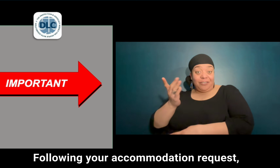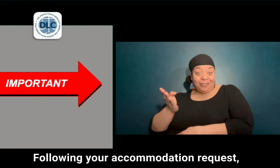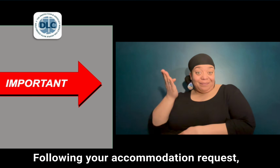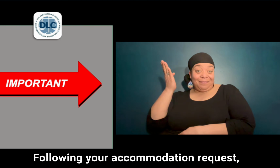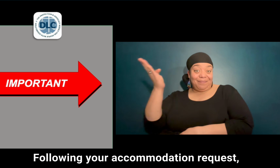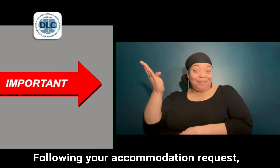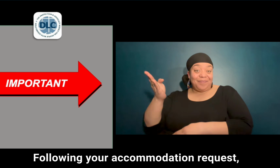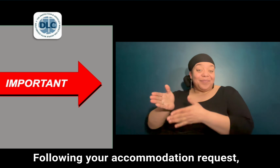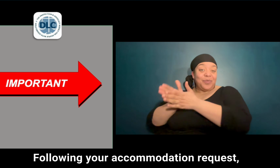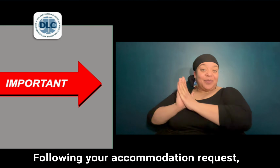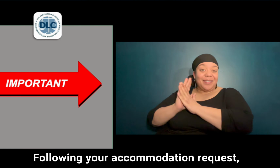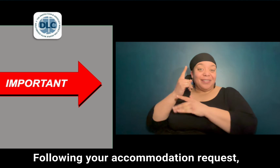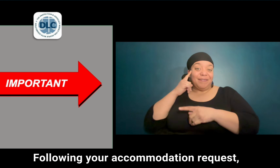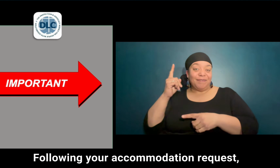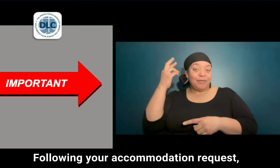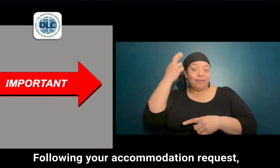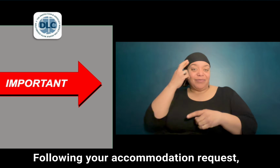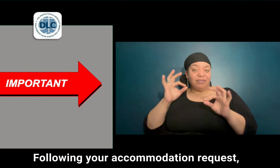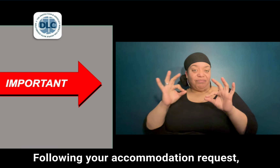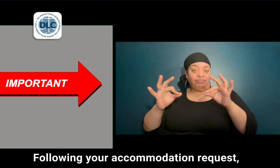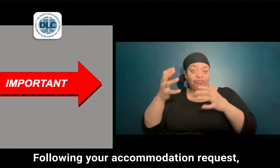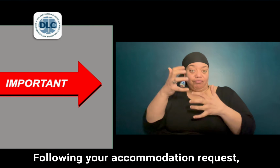following your accommodation request,